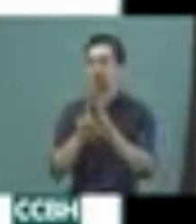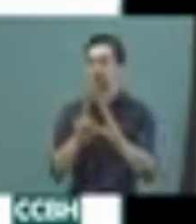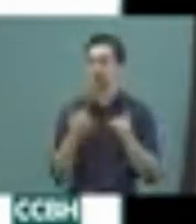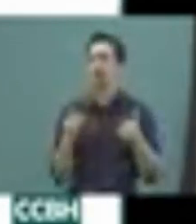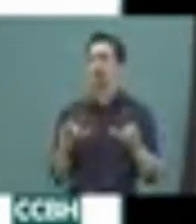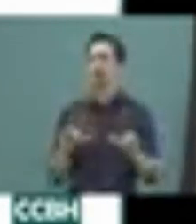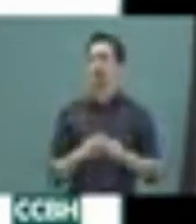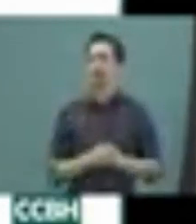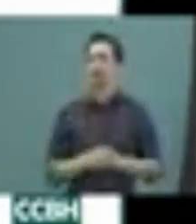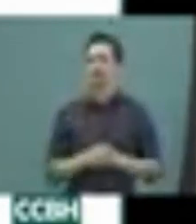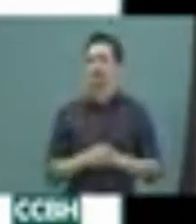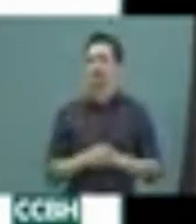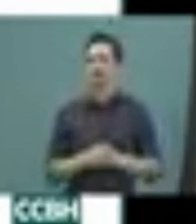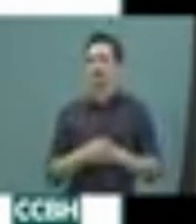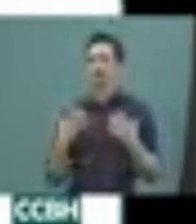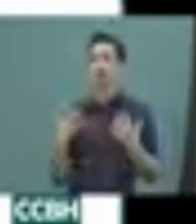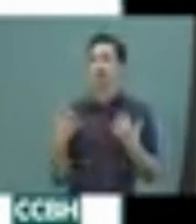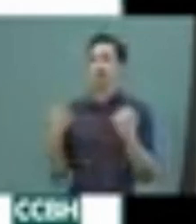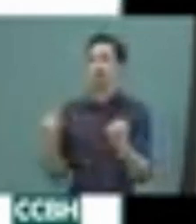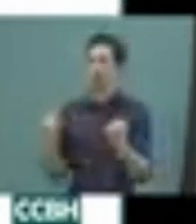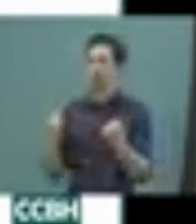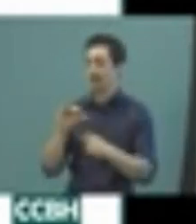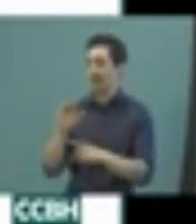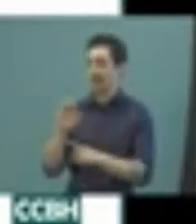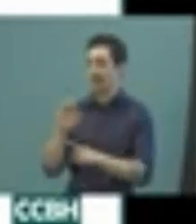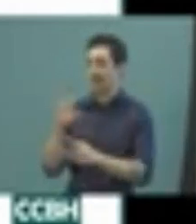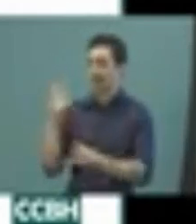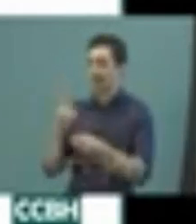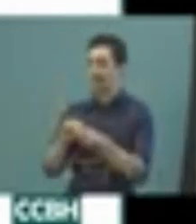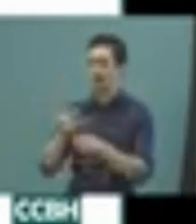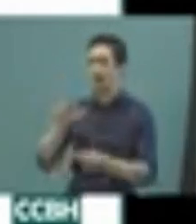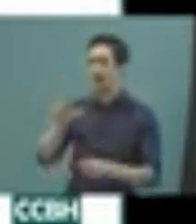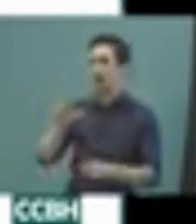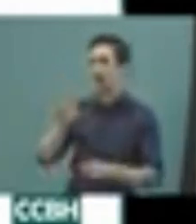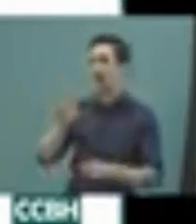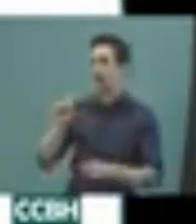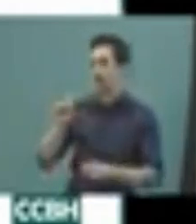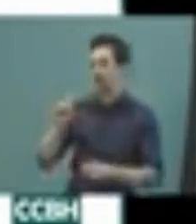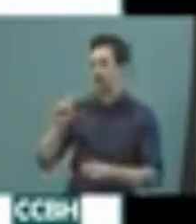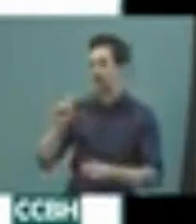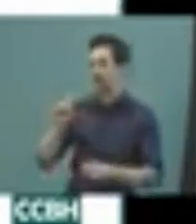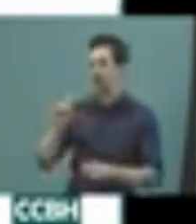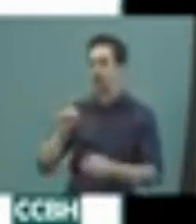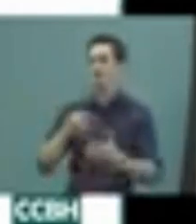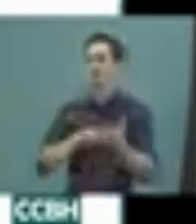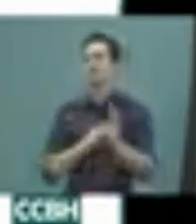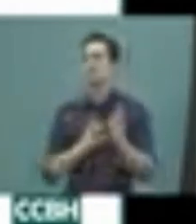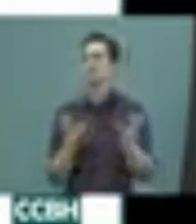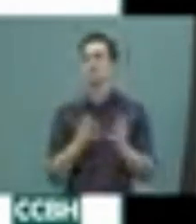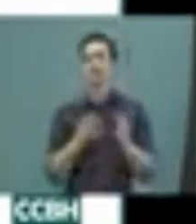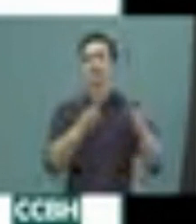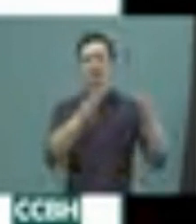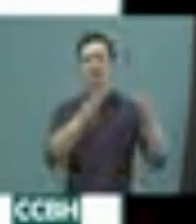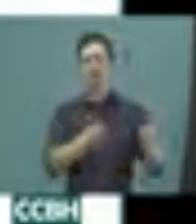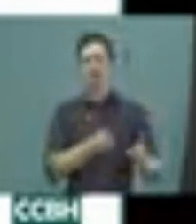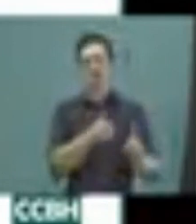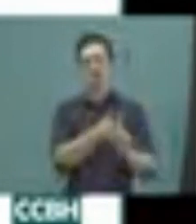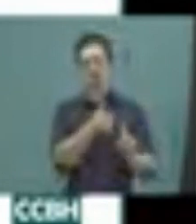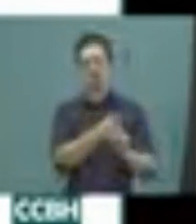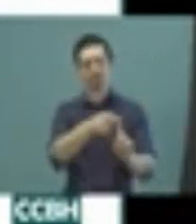Our recovered cases so far are 340. So those are individuals for whom we are able